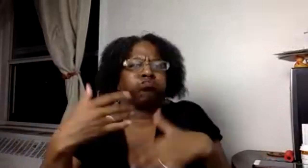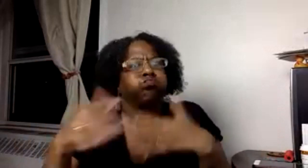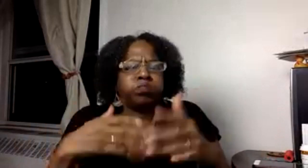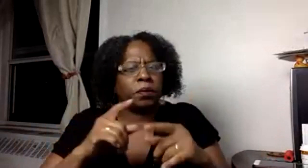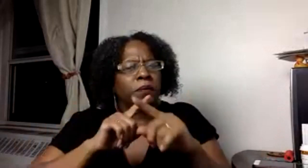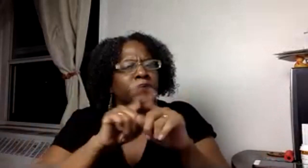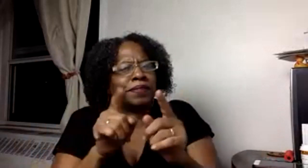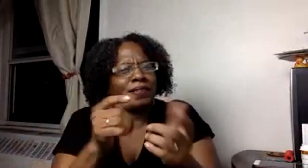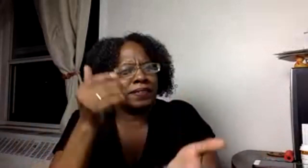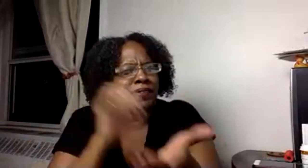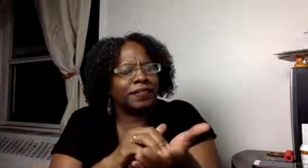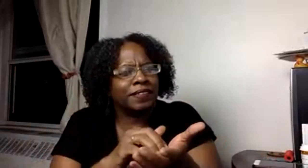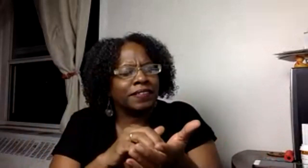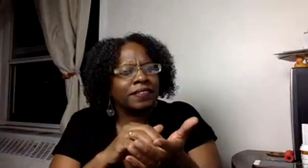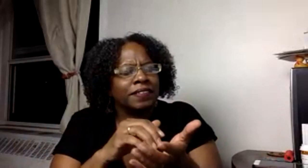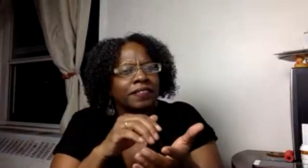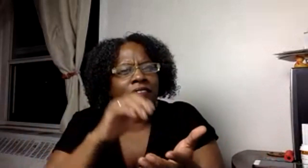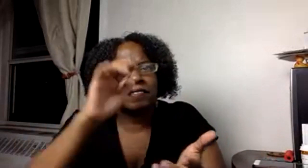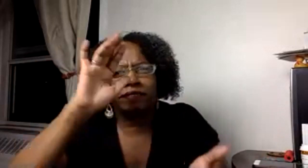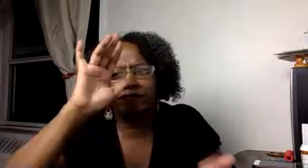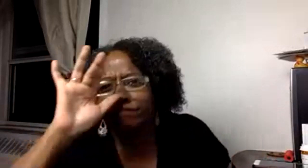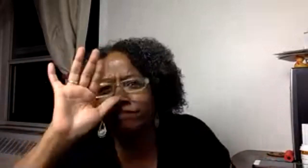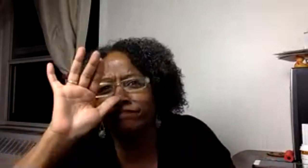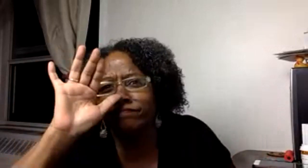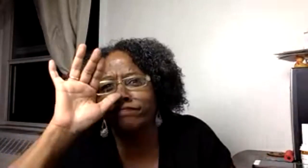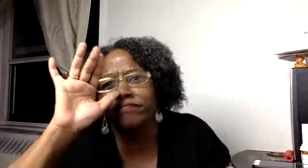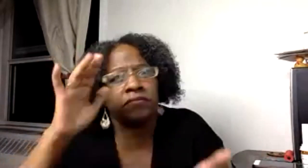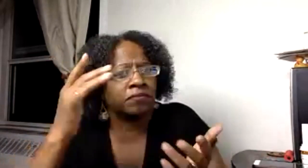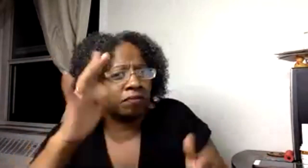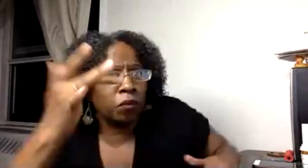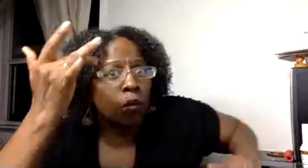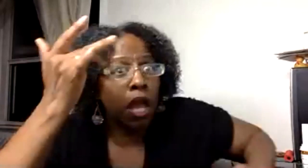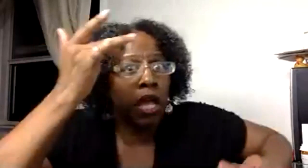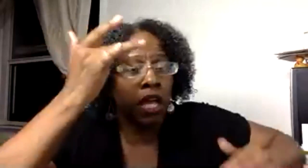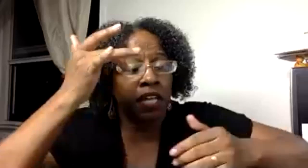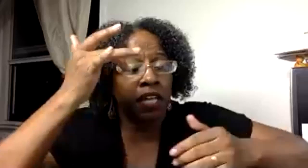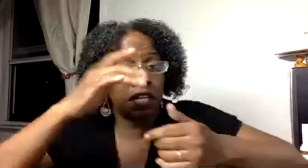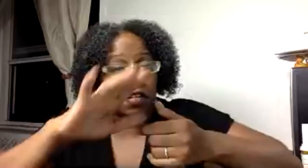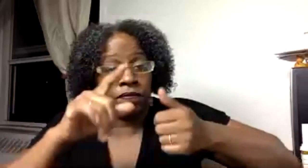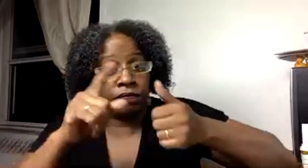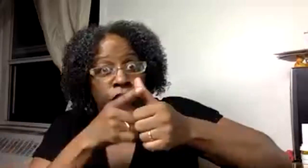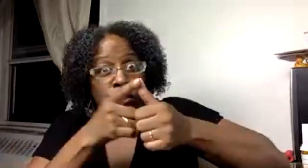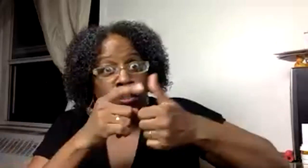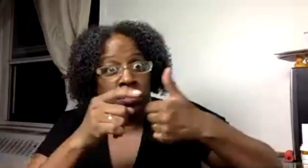There needs to be that reciprocity. But again, it just so happens,